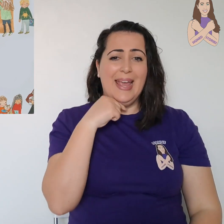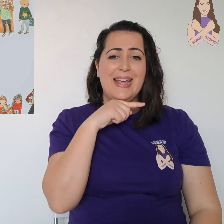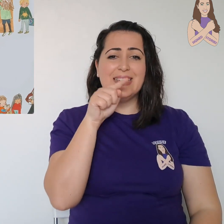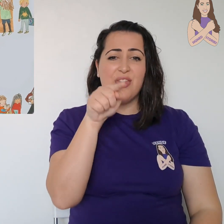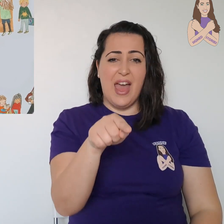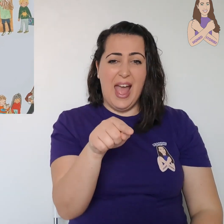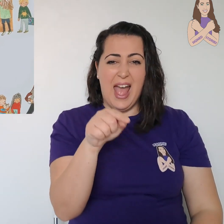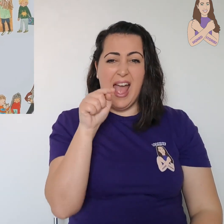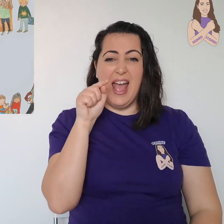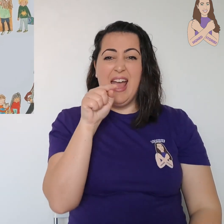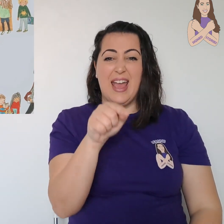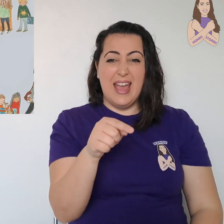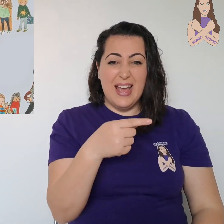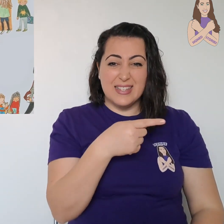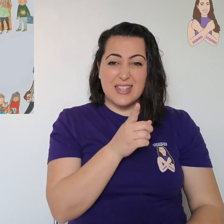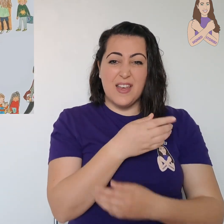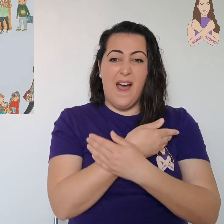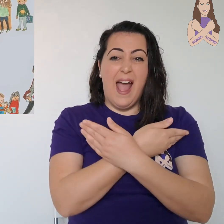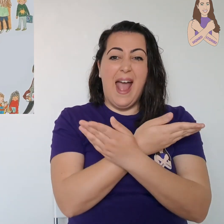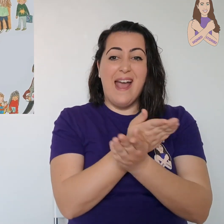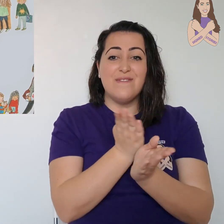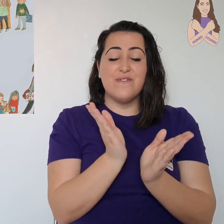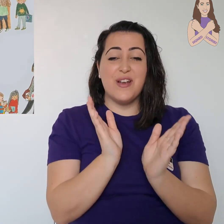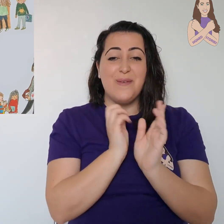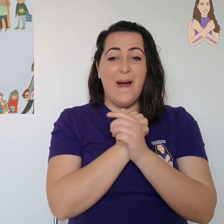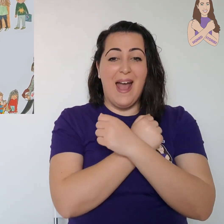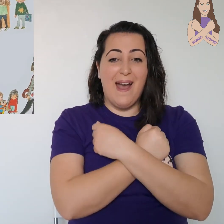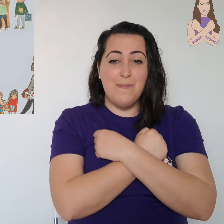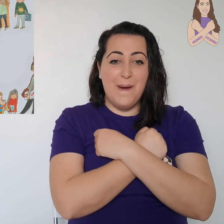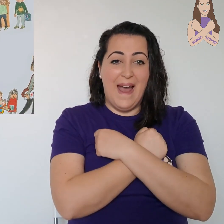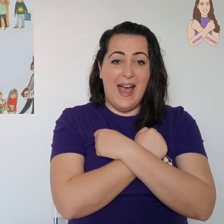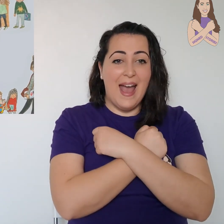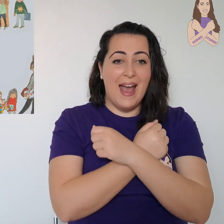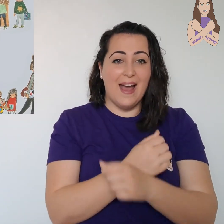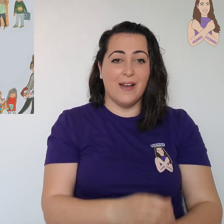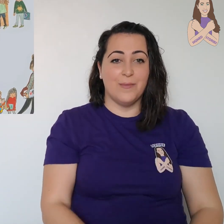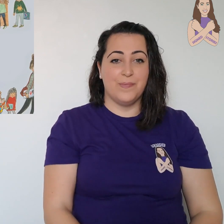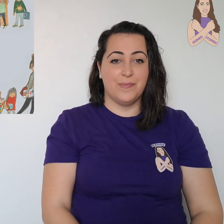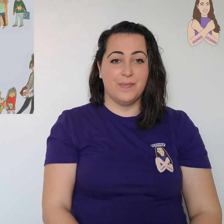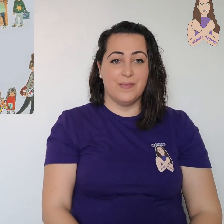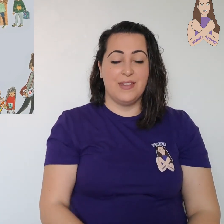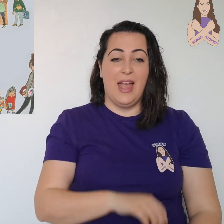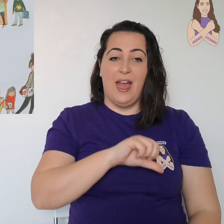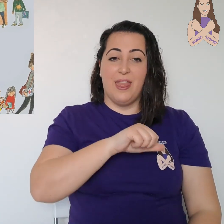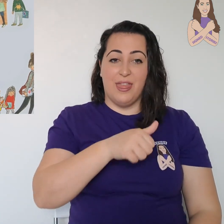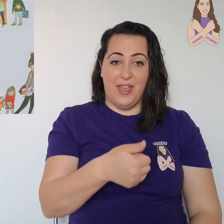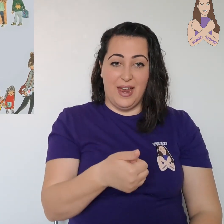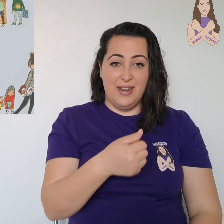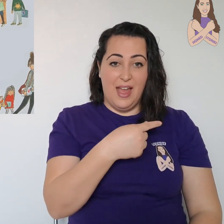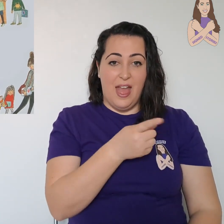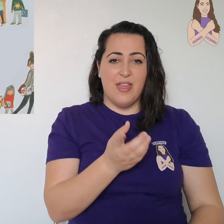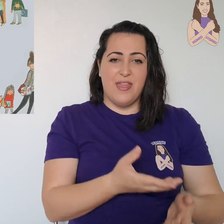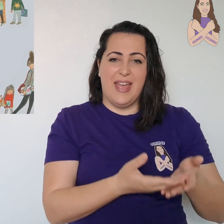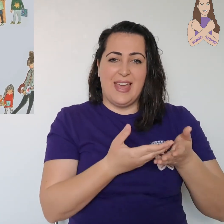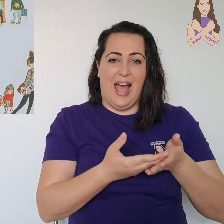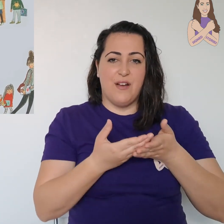he's there. It's the everywhere bear." Then they carry